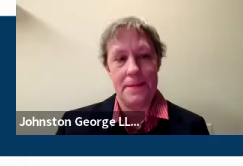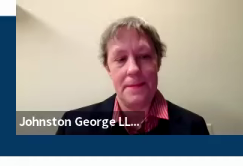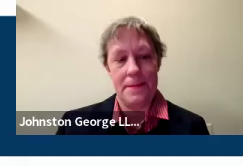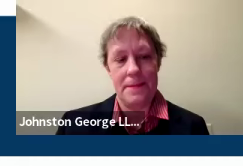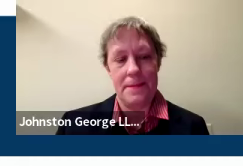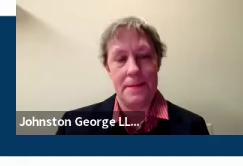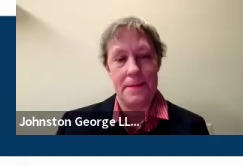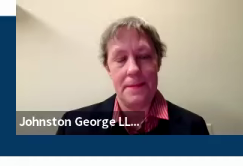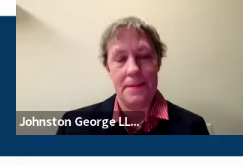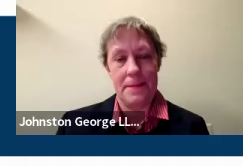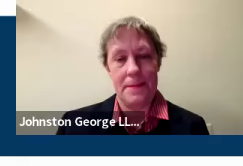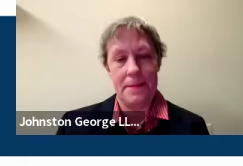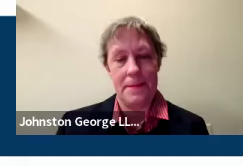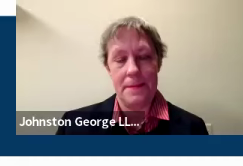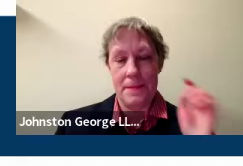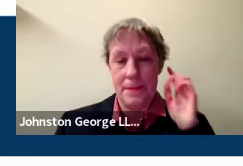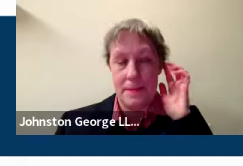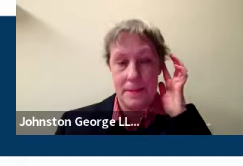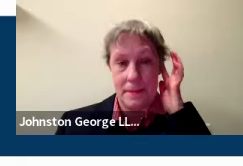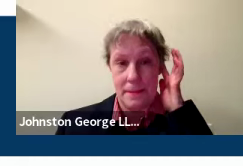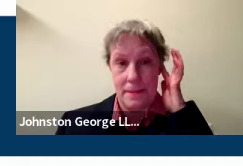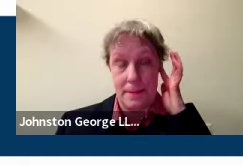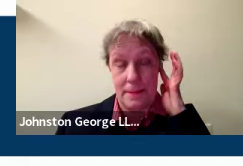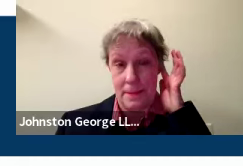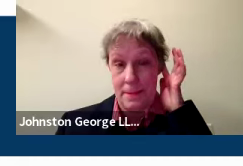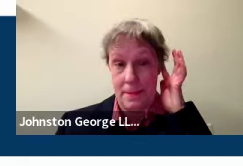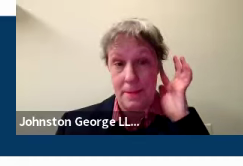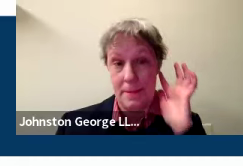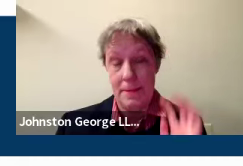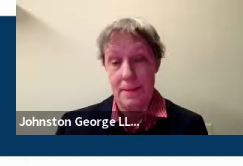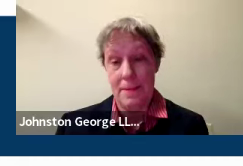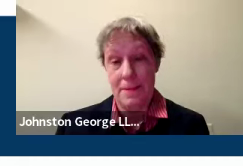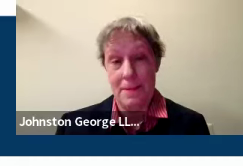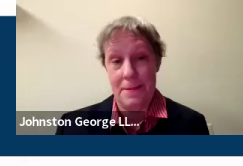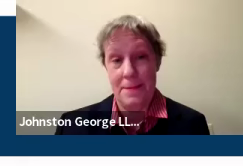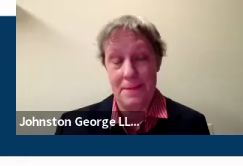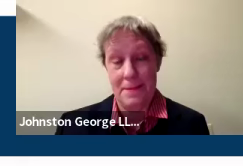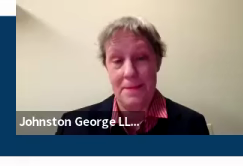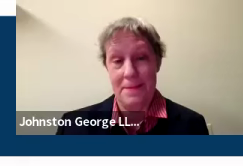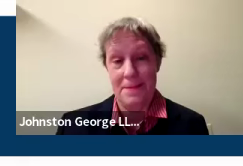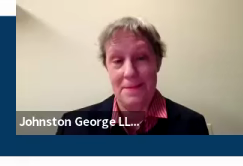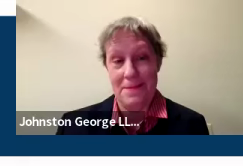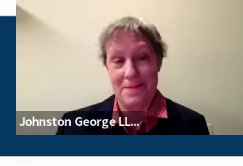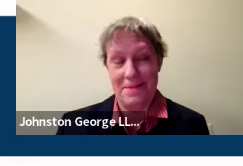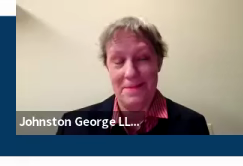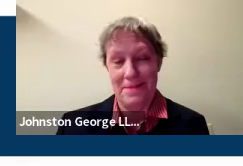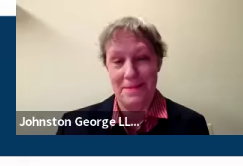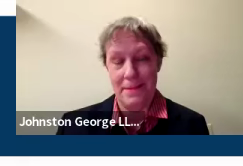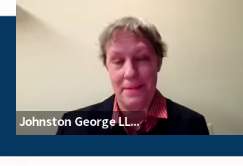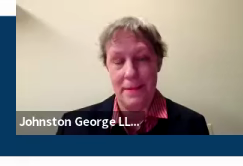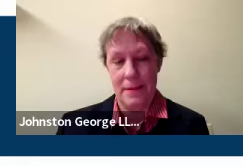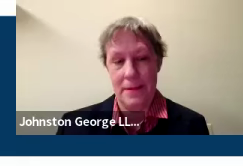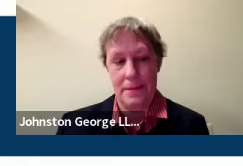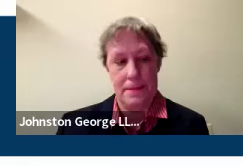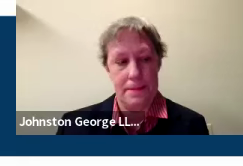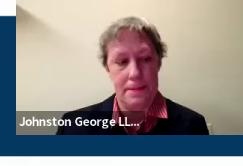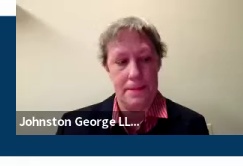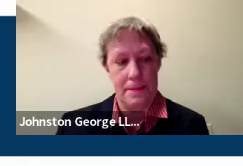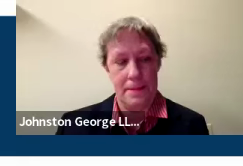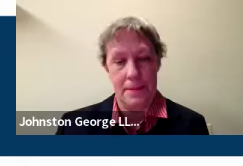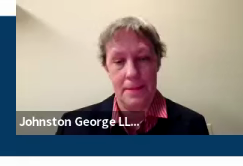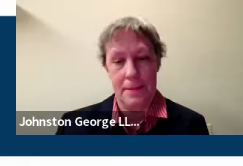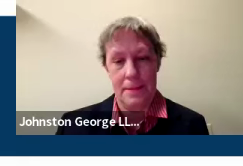public schools. She brought, and thank you very much, Kathy, for keeping at that. She brought a